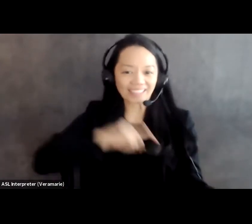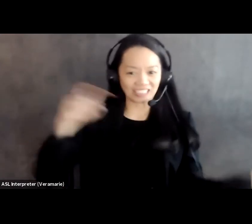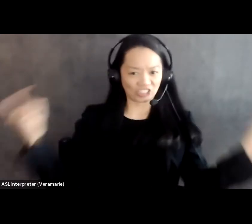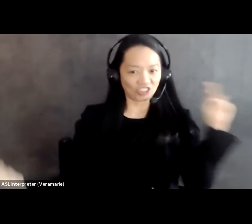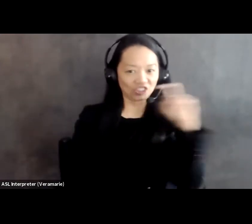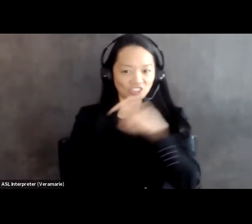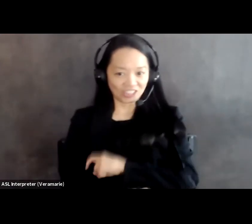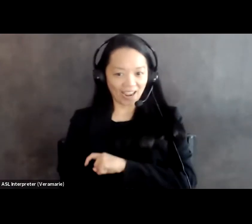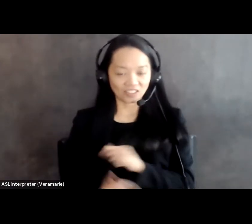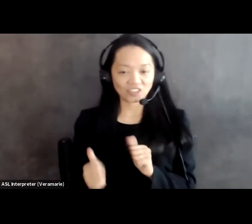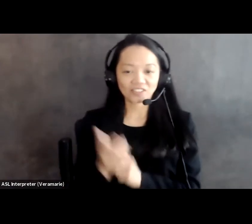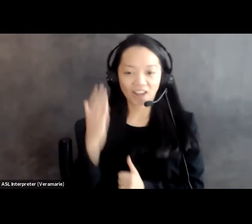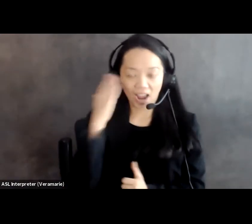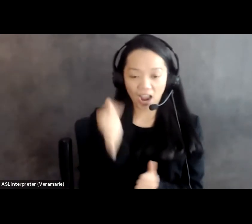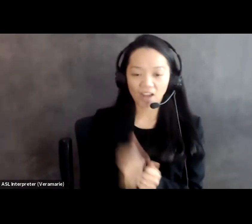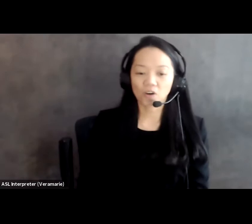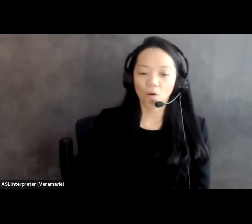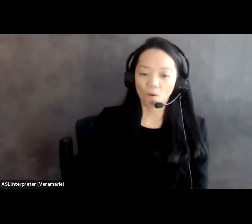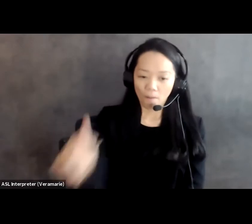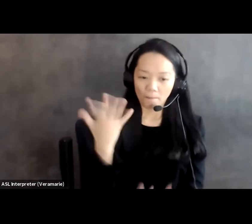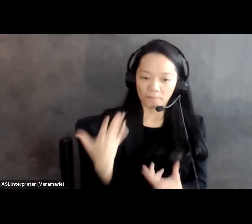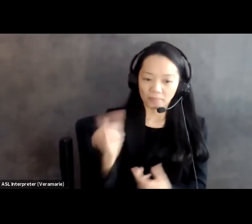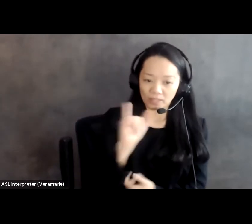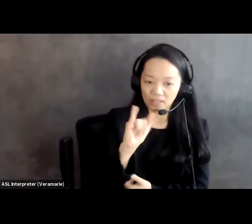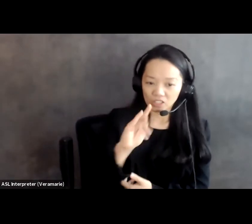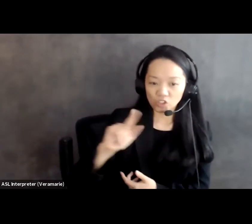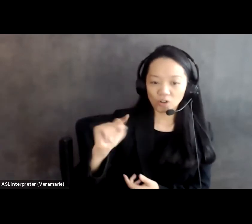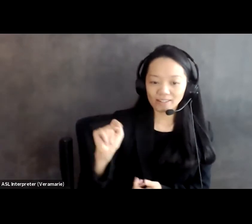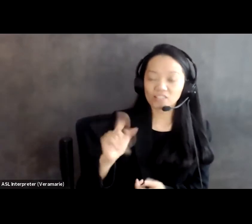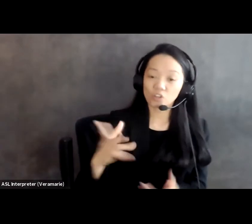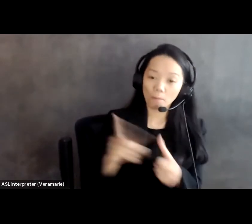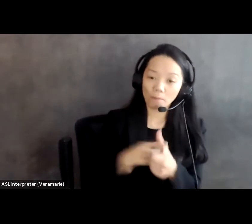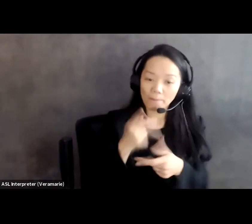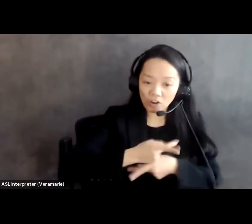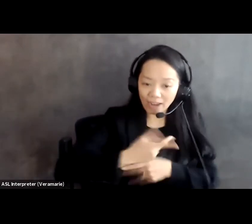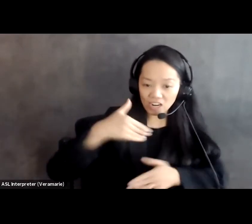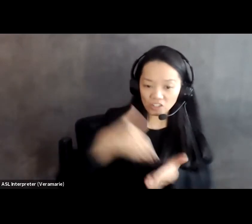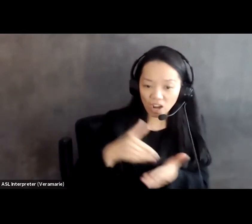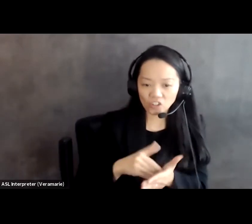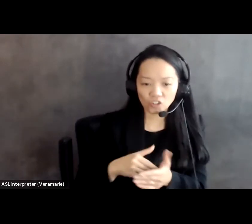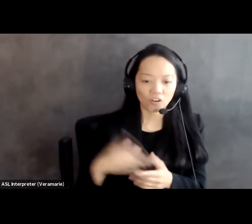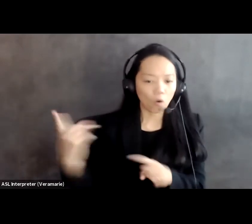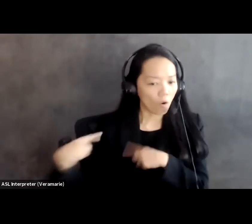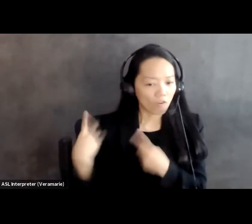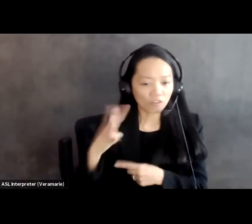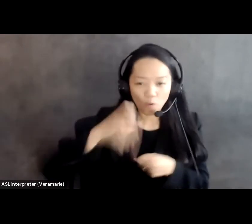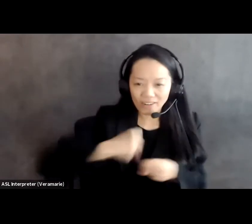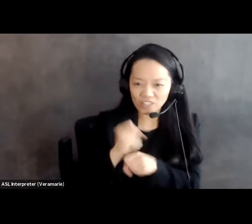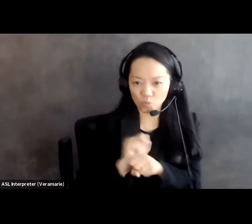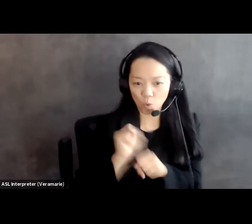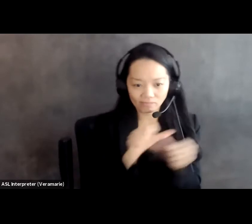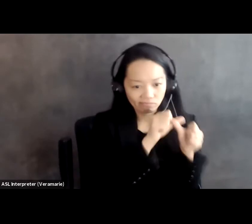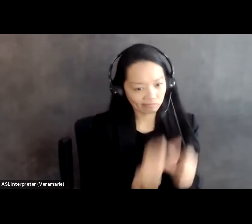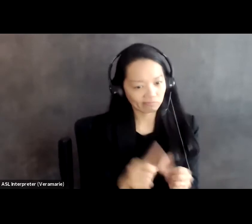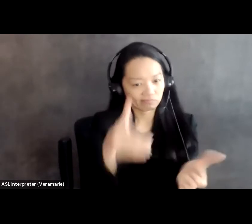general internist. I'm a primary care doctor. I practiced for over 40 years now on the west side of Chicago. And I came to